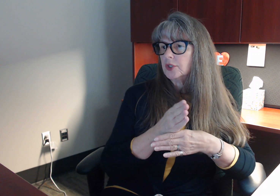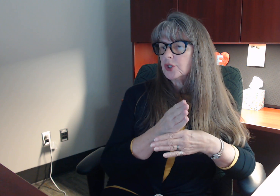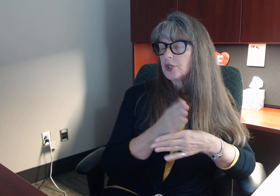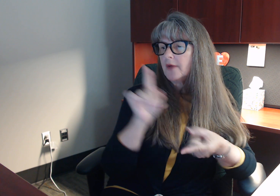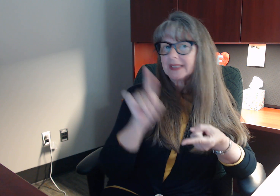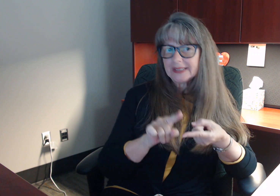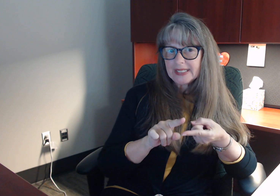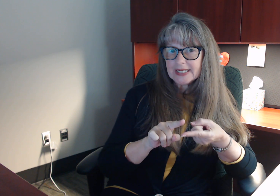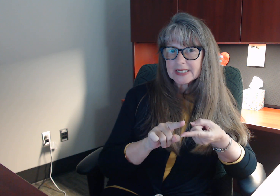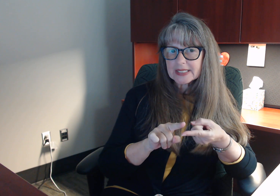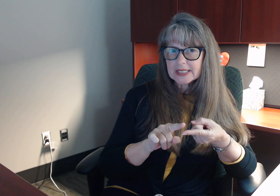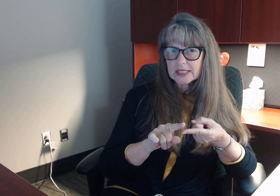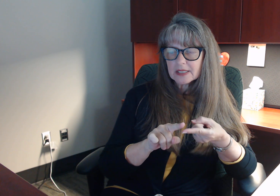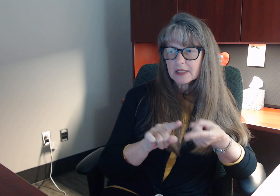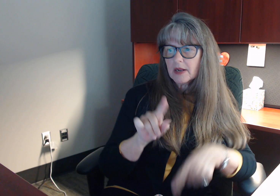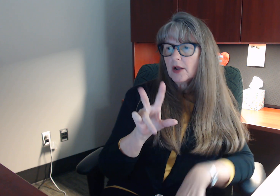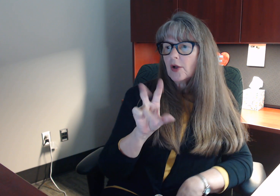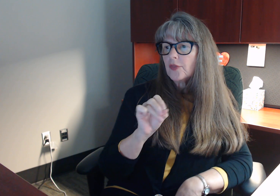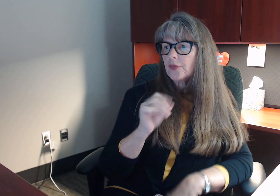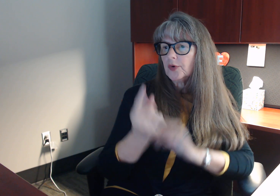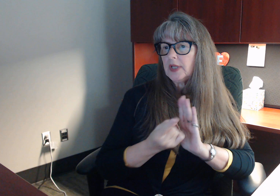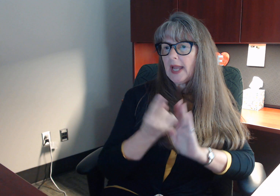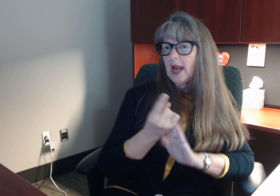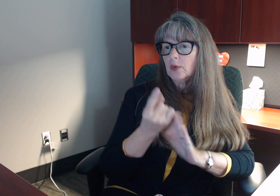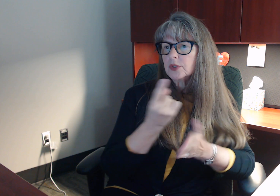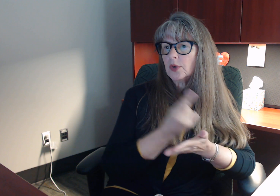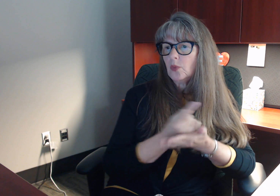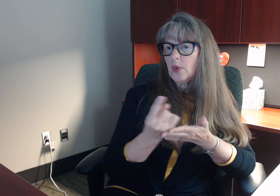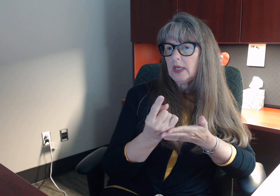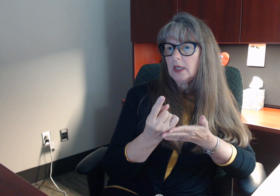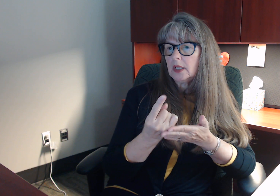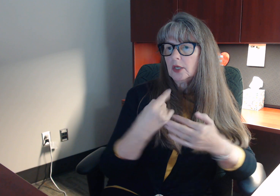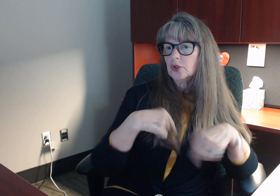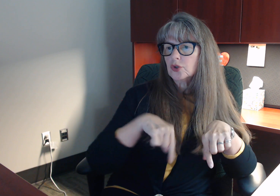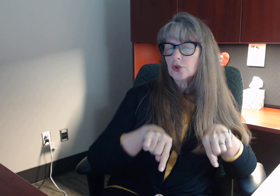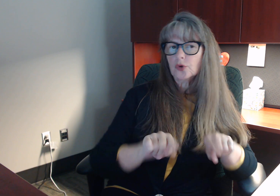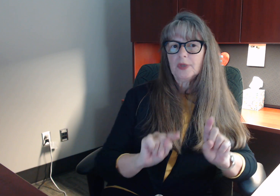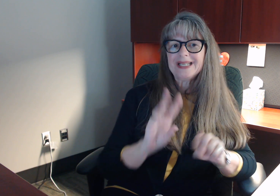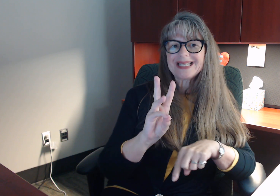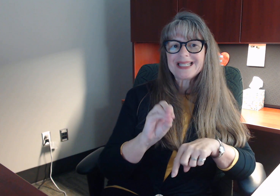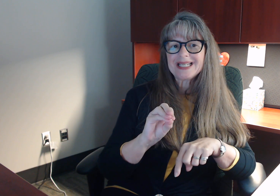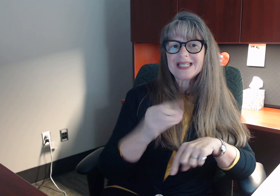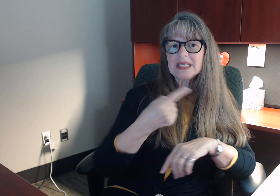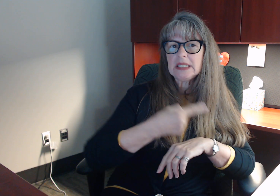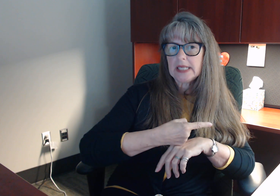of at least 30 hours a week during